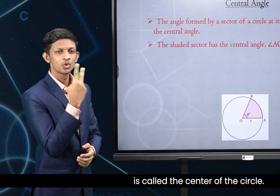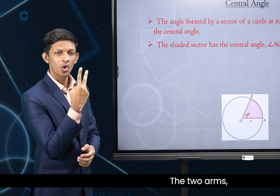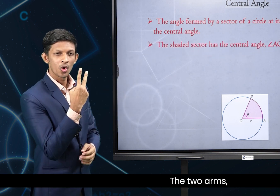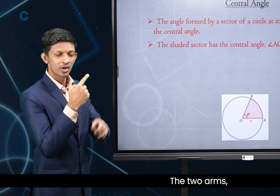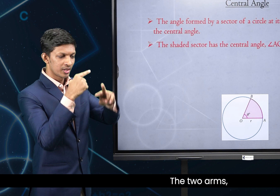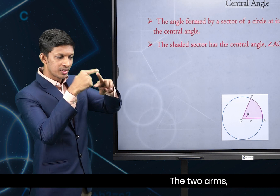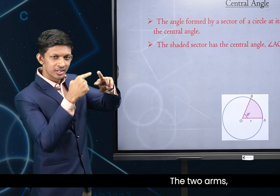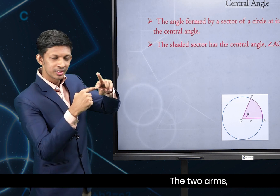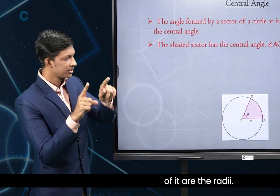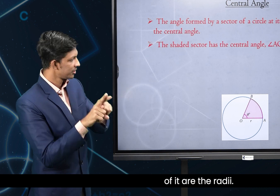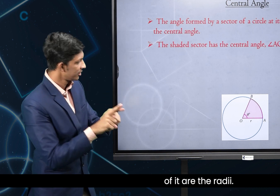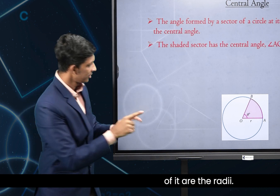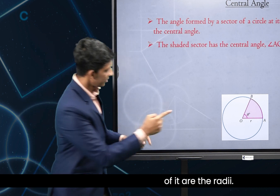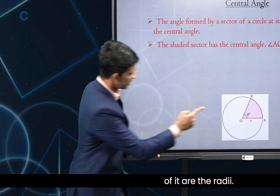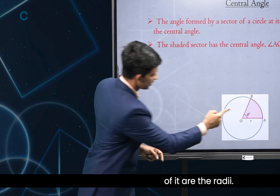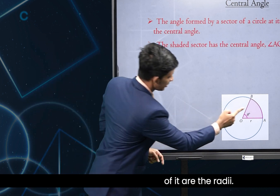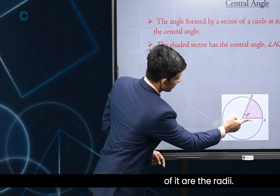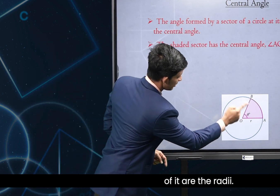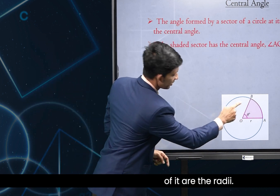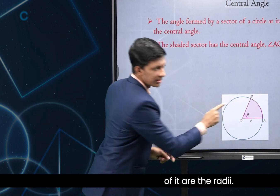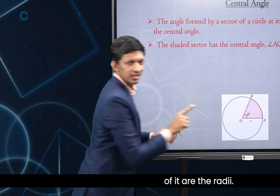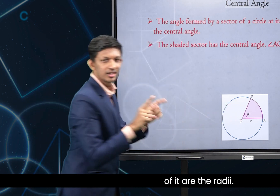The two arms of it are the radii.